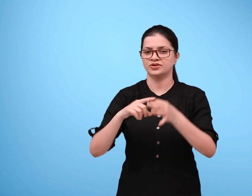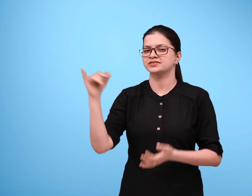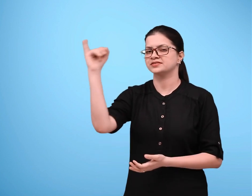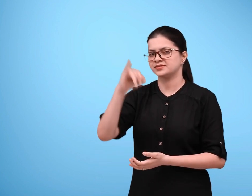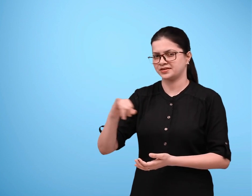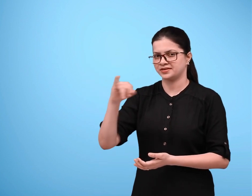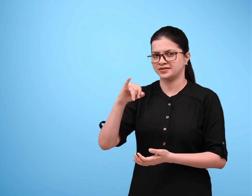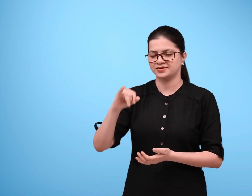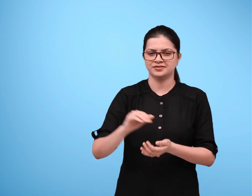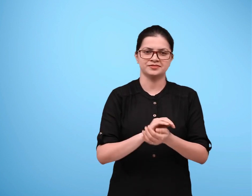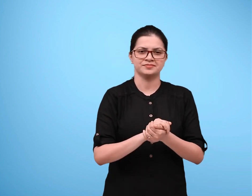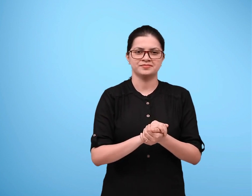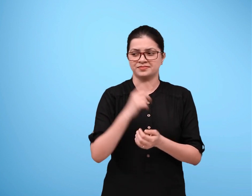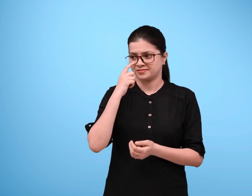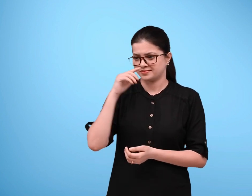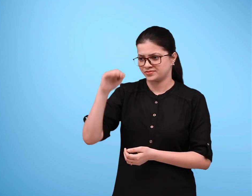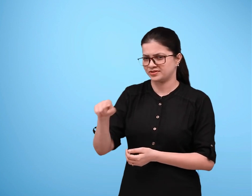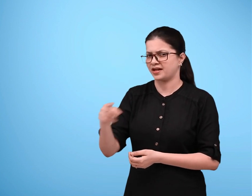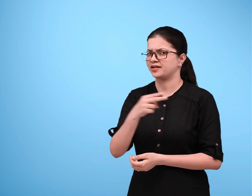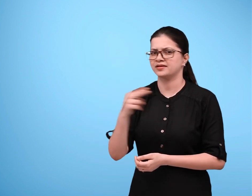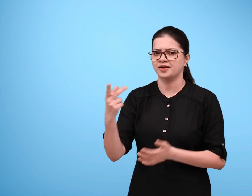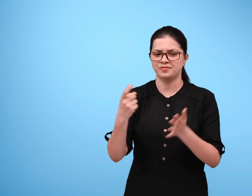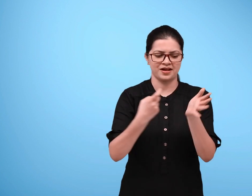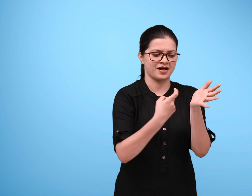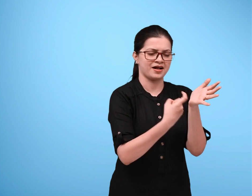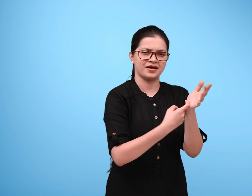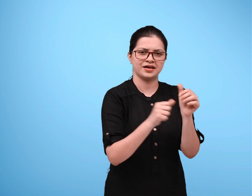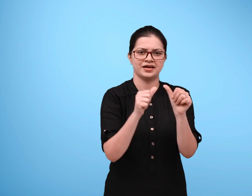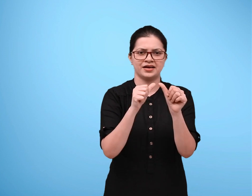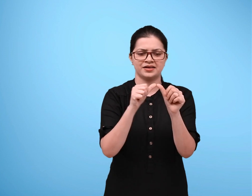6. The distance between Radha's home